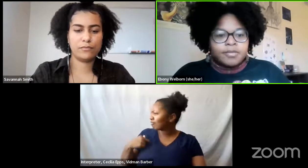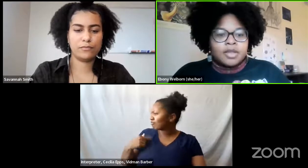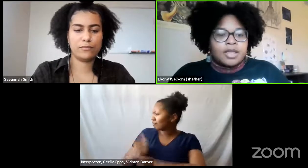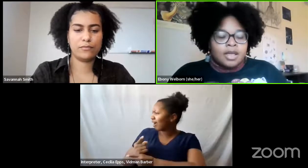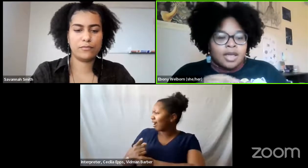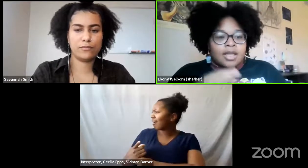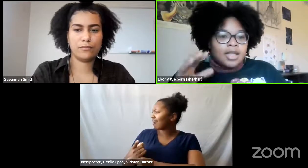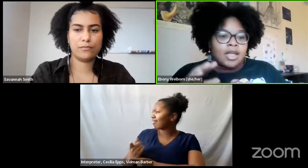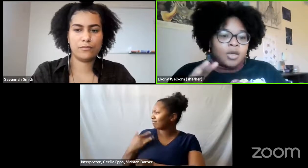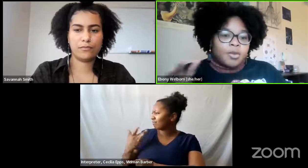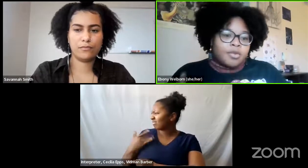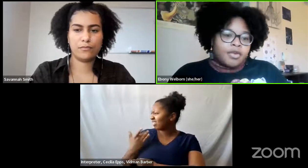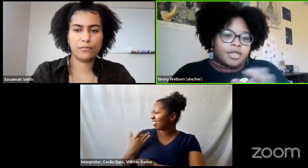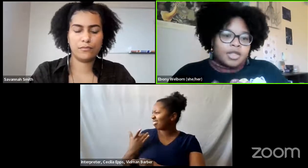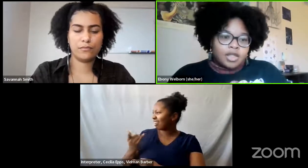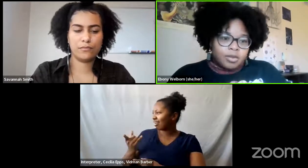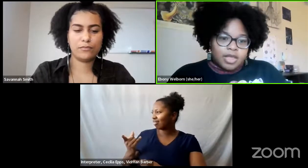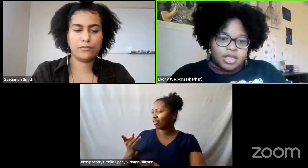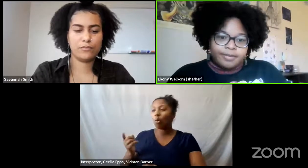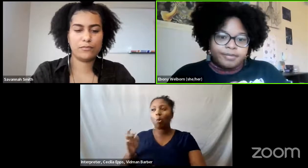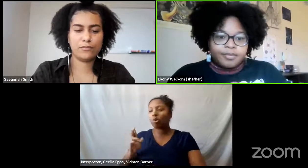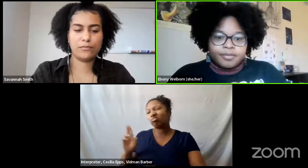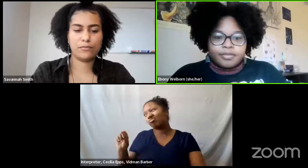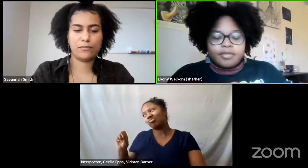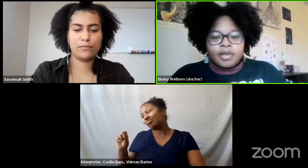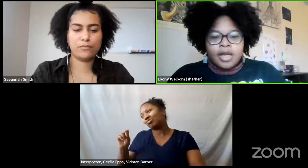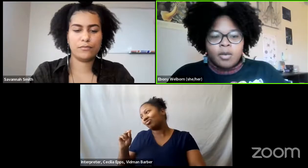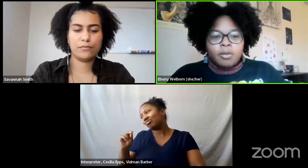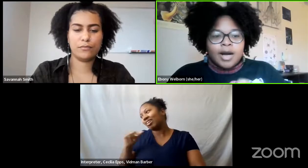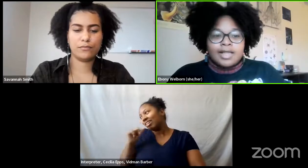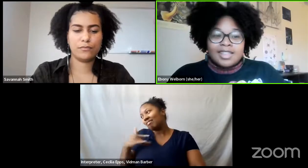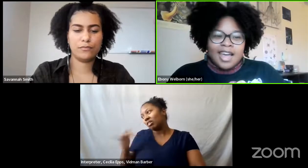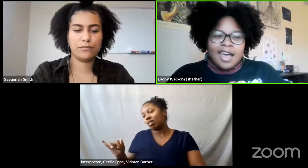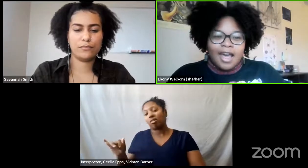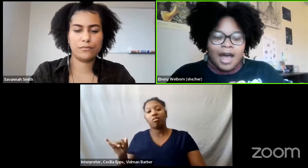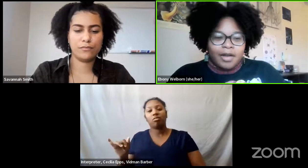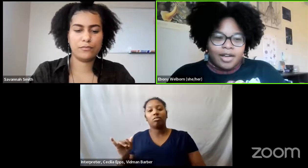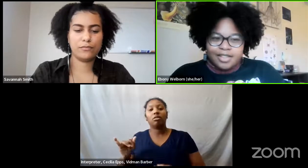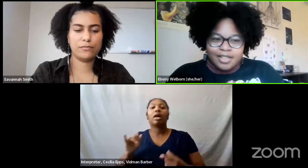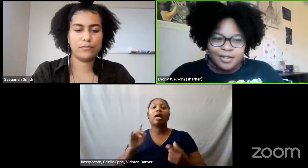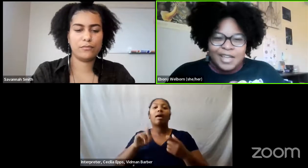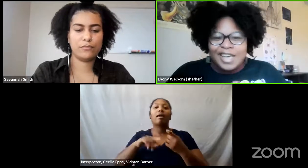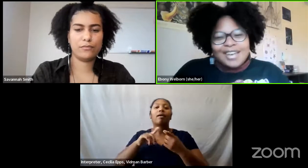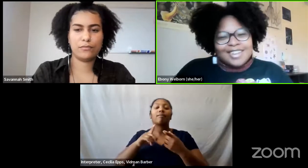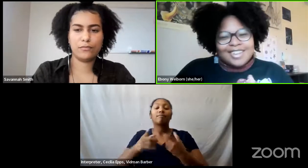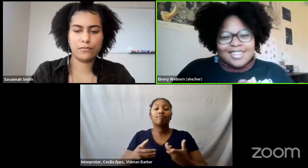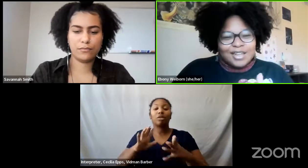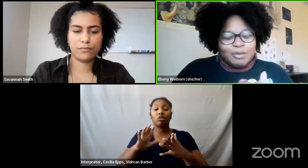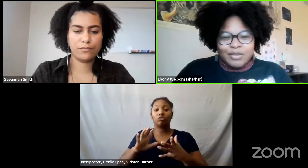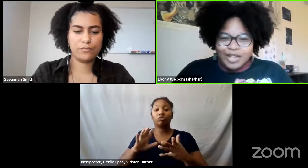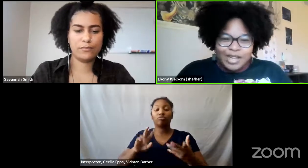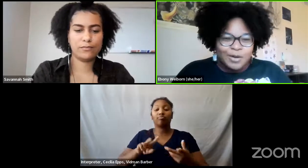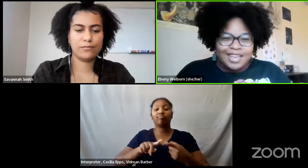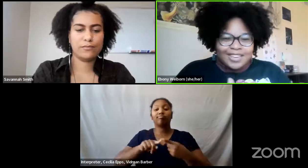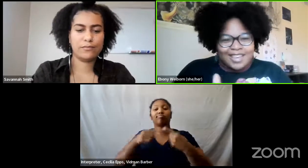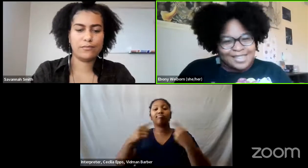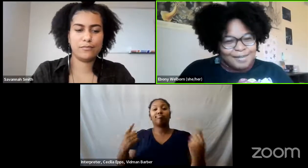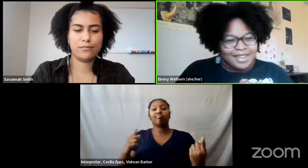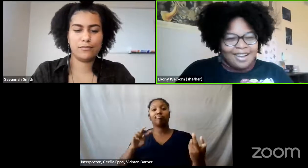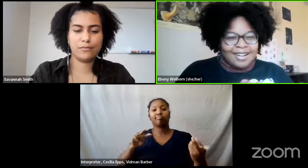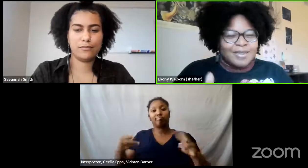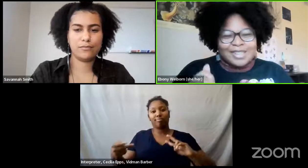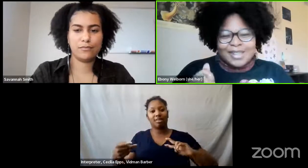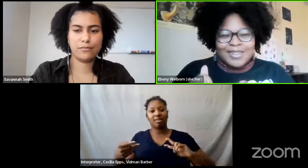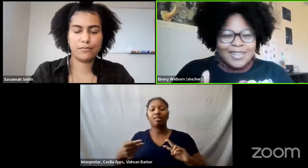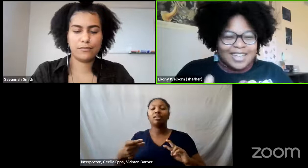feeling. And then you will reverse the situation. Now we'll process that out here. So, because it's going to be really quick, you think it's going